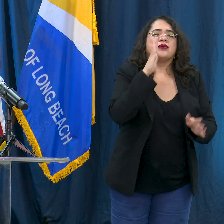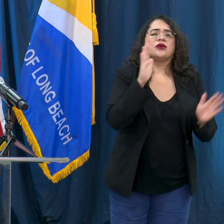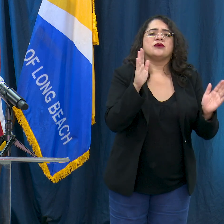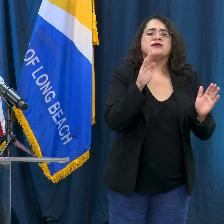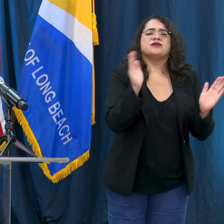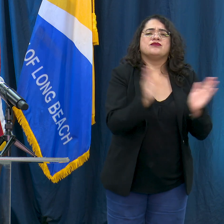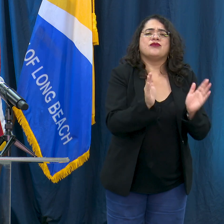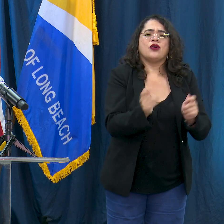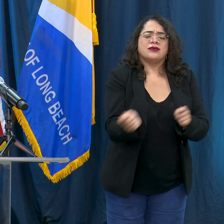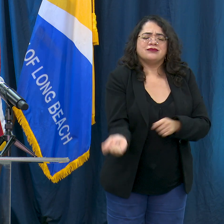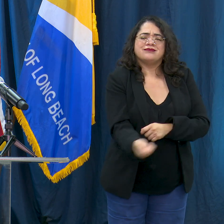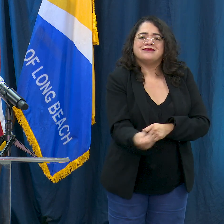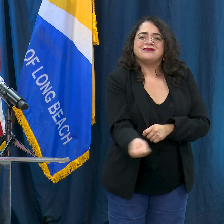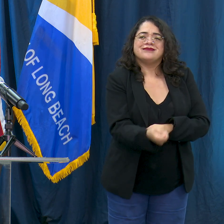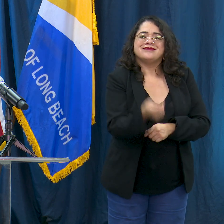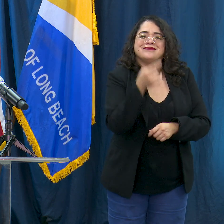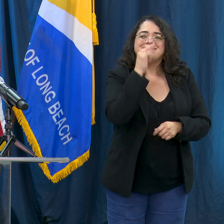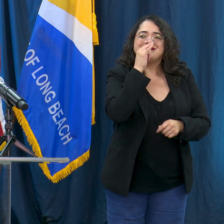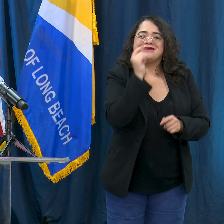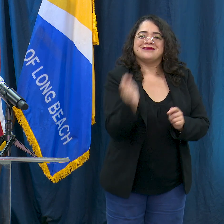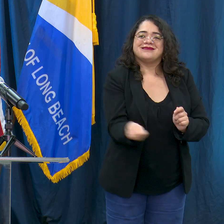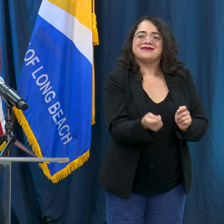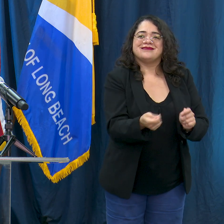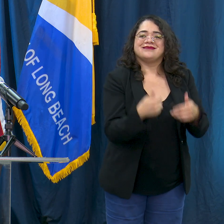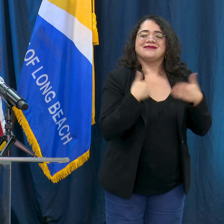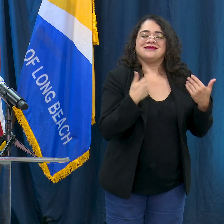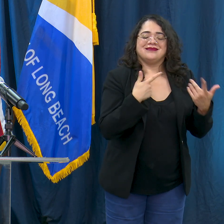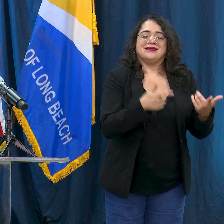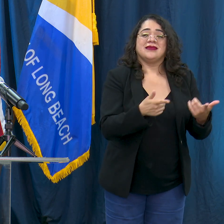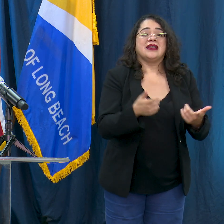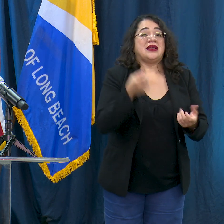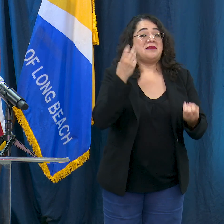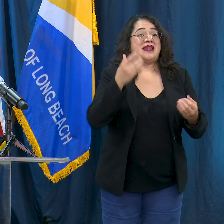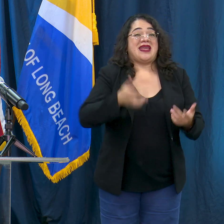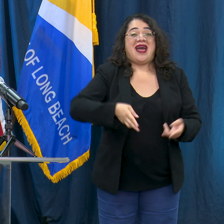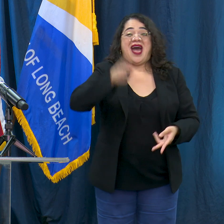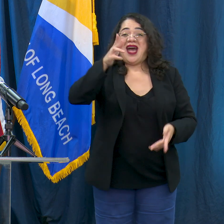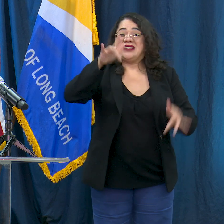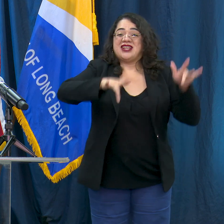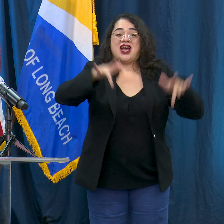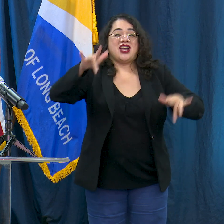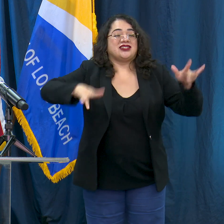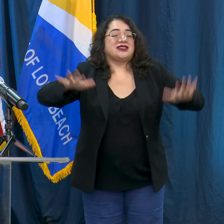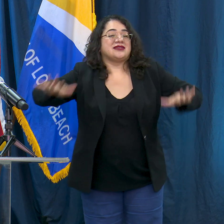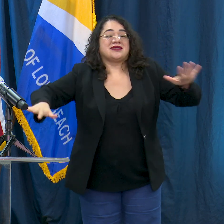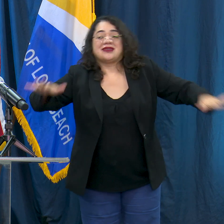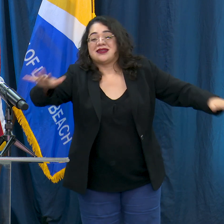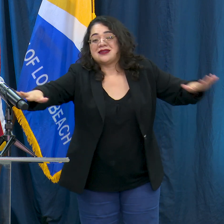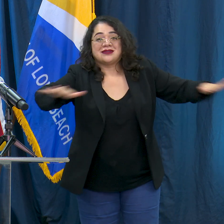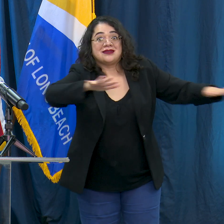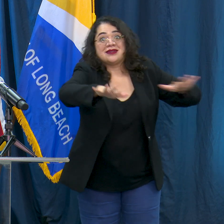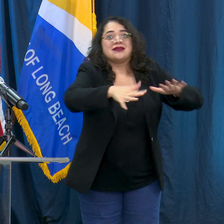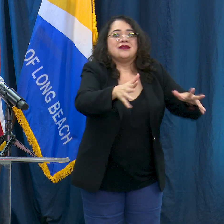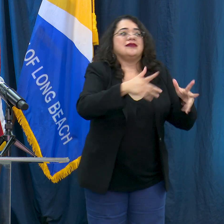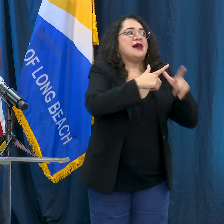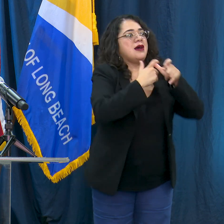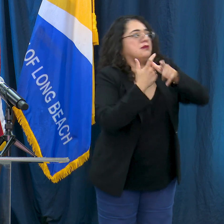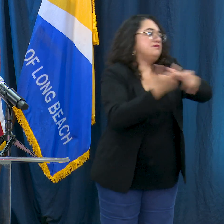courses. These businesses by nature have a lot of high-touch services, a lot of kids running around, very hard to distance,